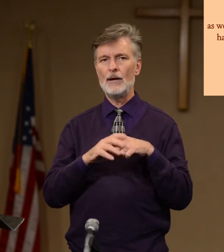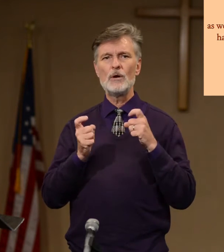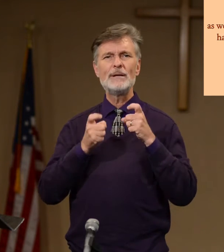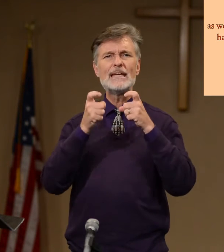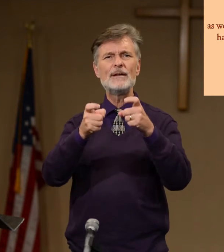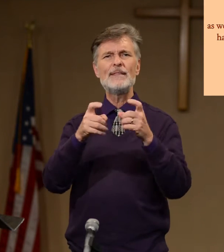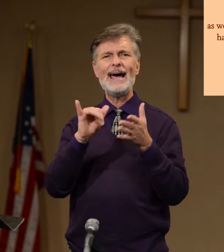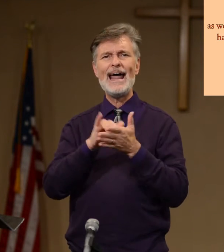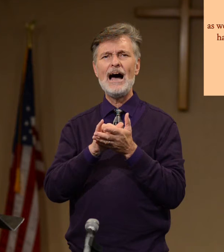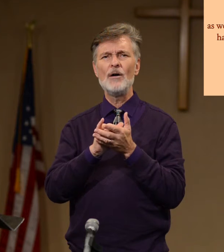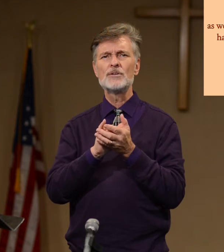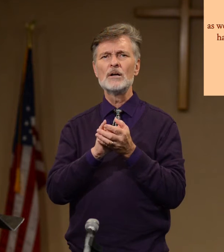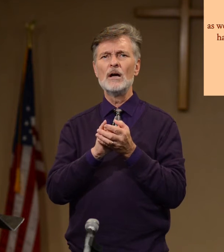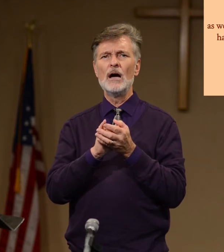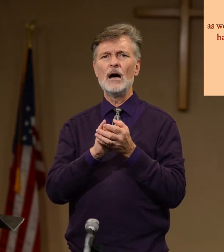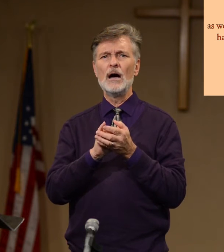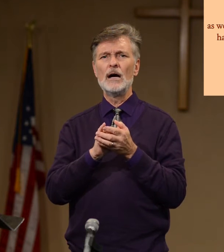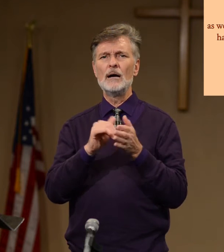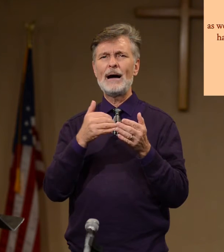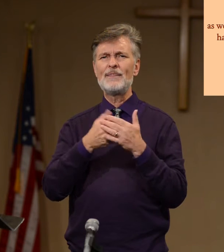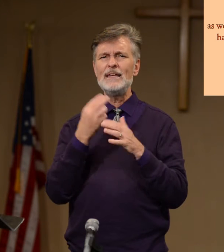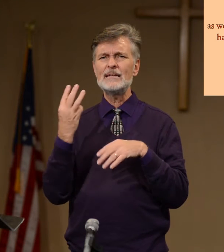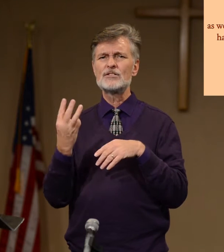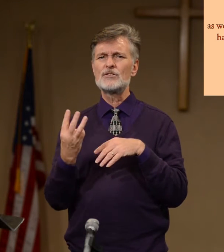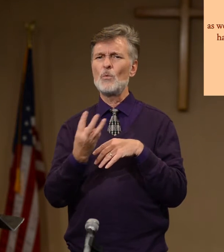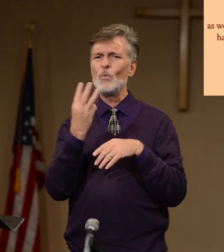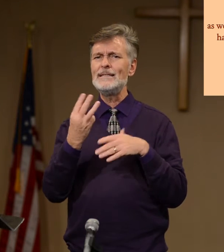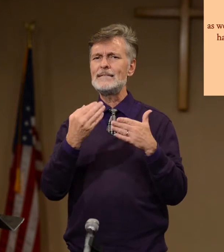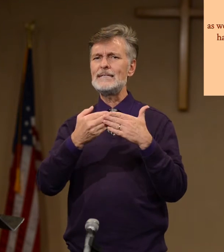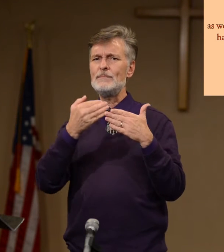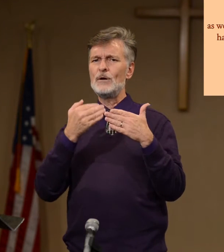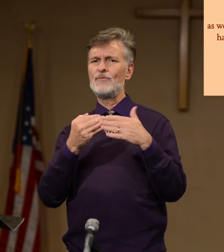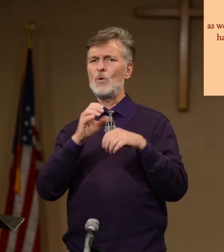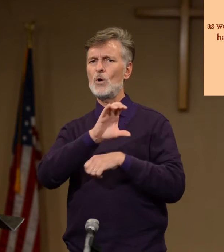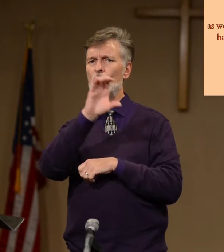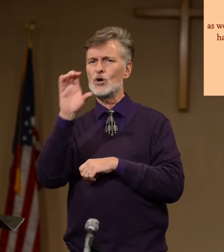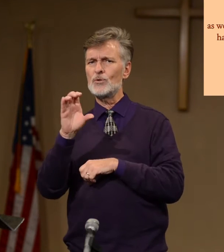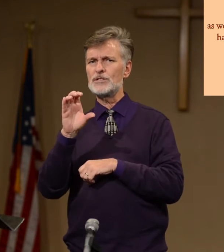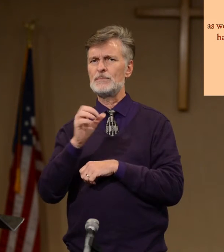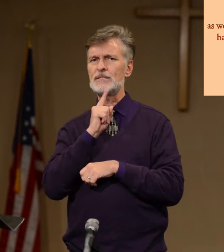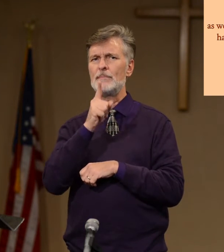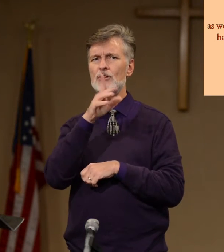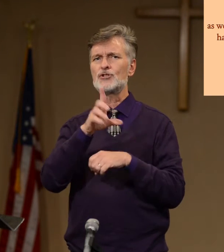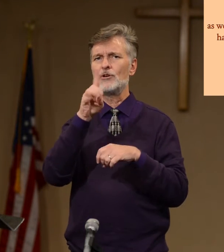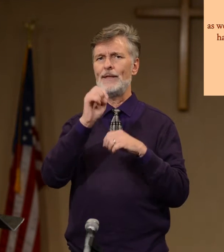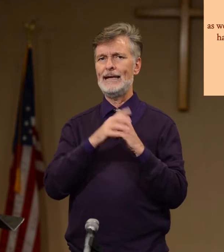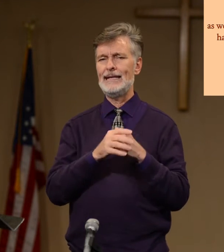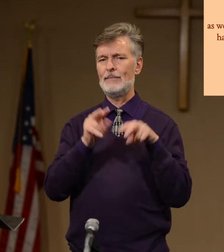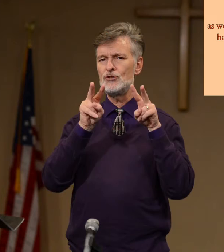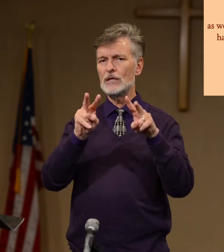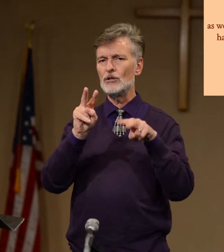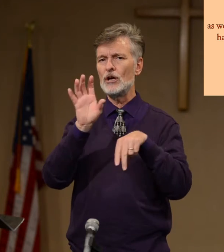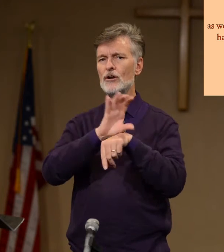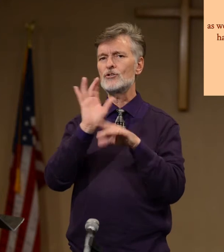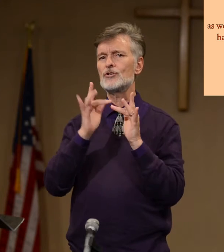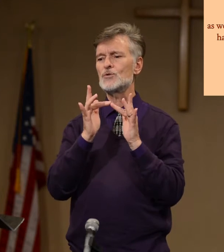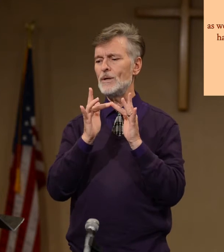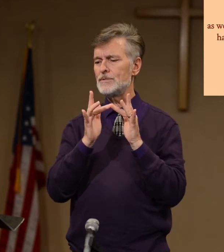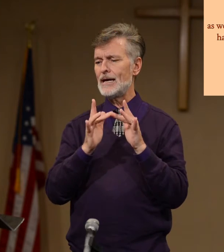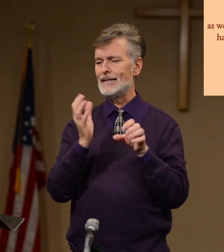we'll be giving that out, I think it's the Wednesday before Christmas. I'm not sure on that day, but you can look on our church website to